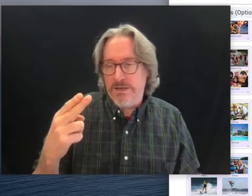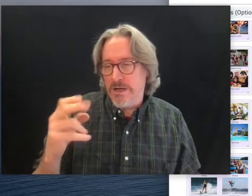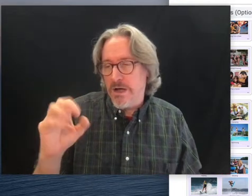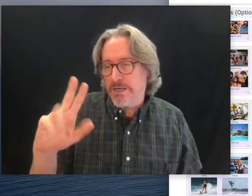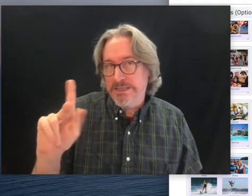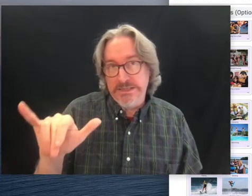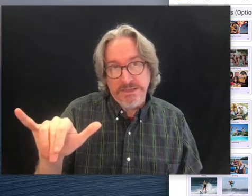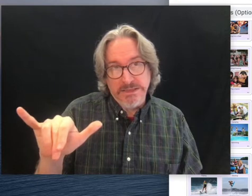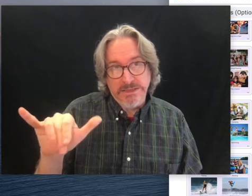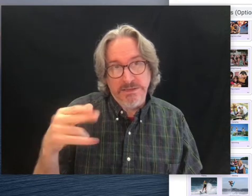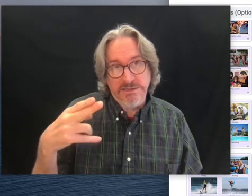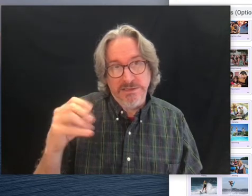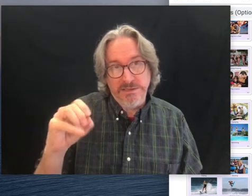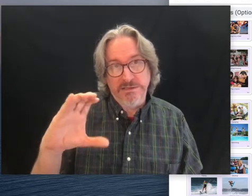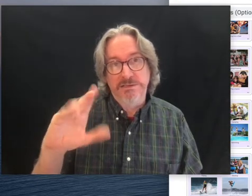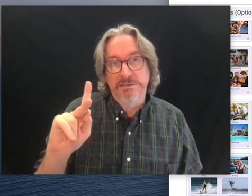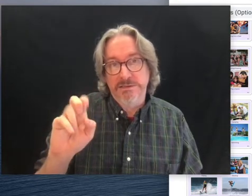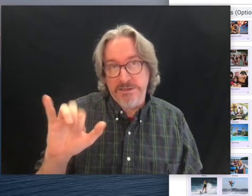fingerspell,